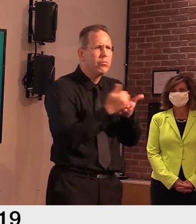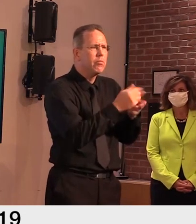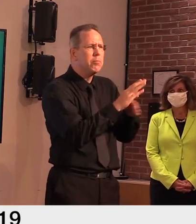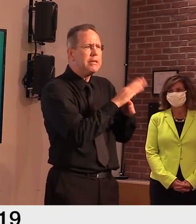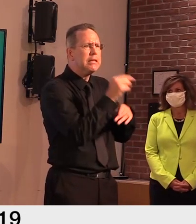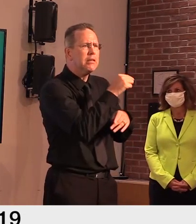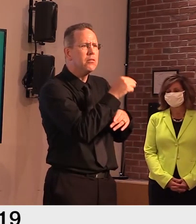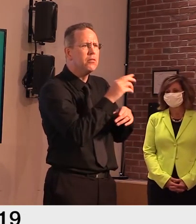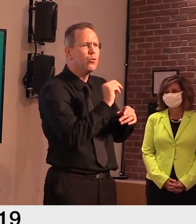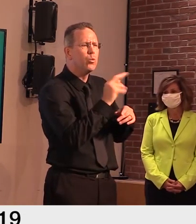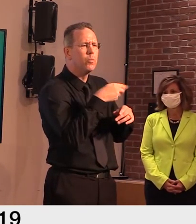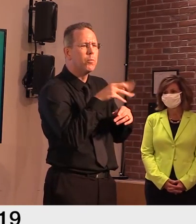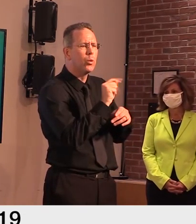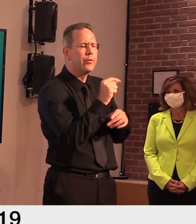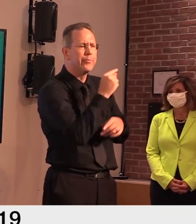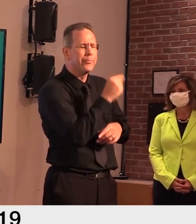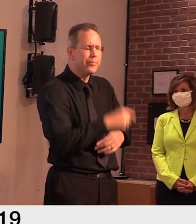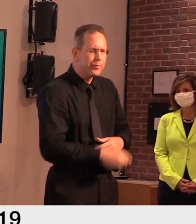safe?